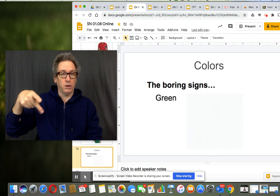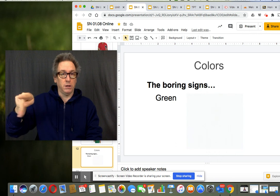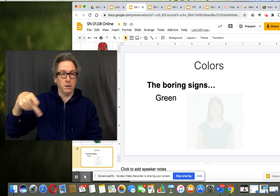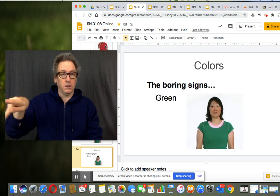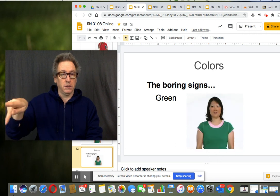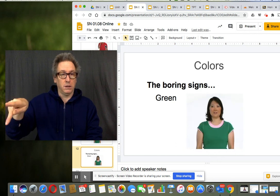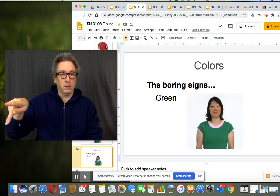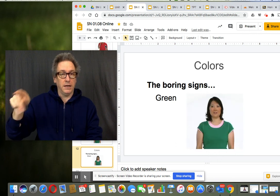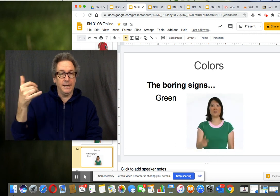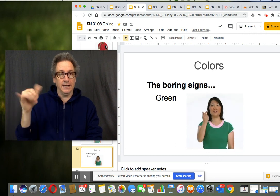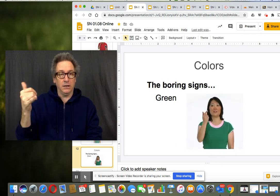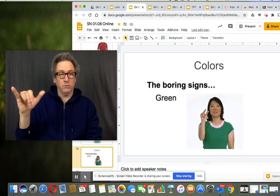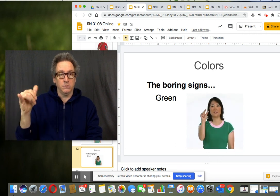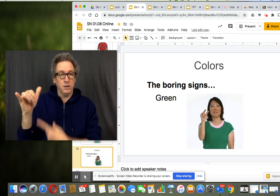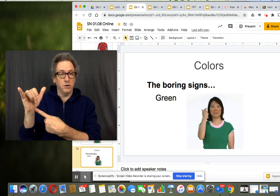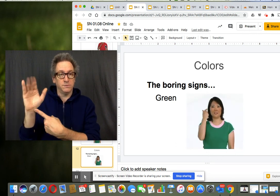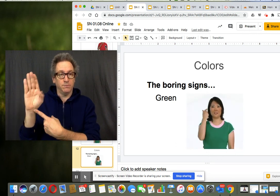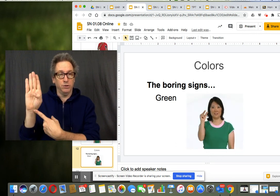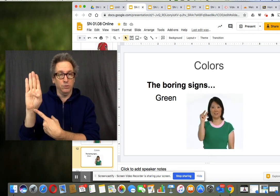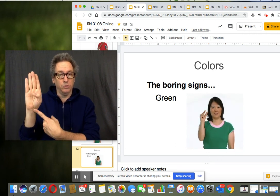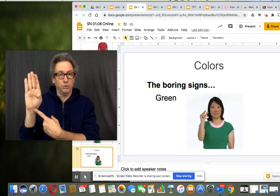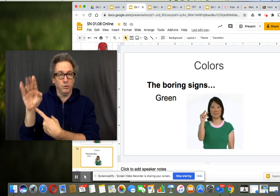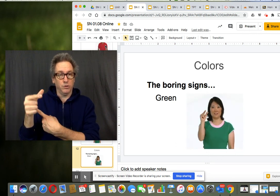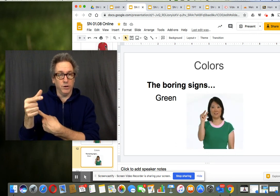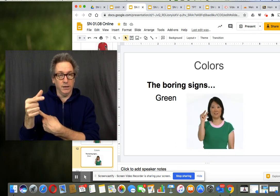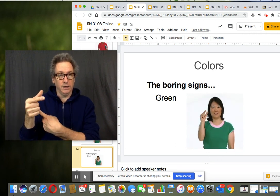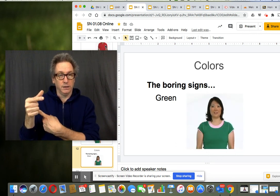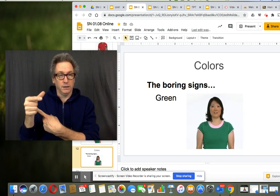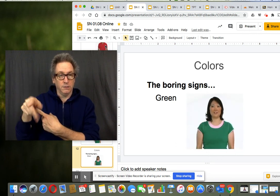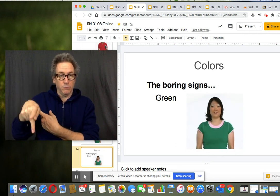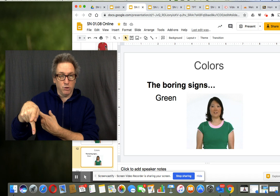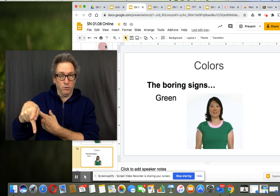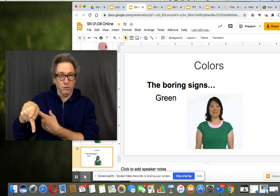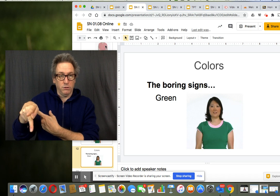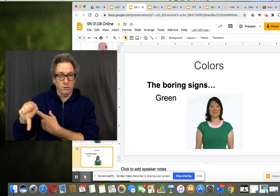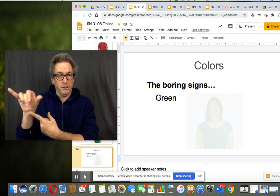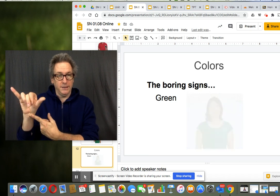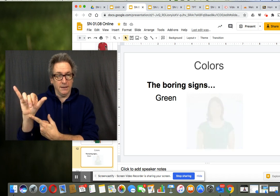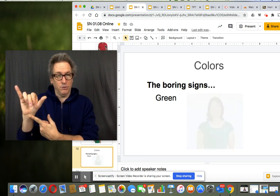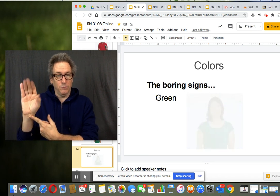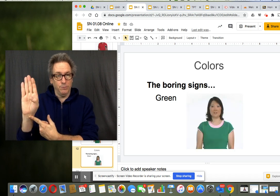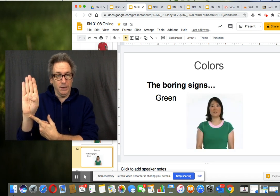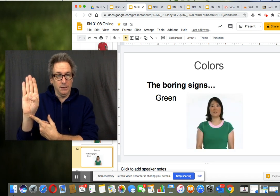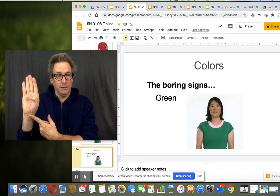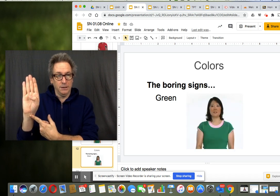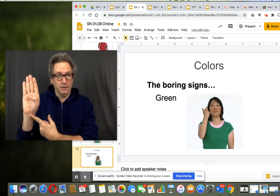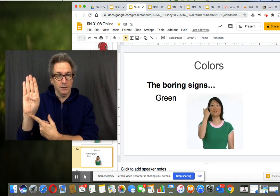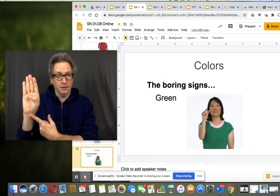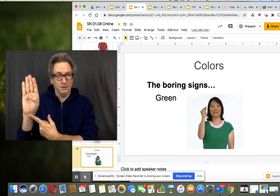purple, and yellow. Notice blue, green, purple, yellow.